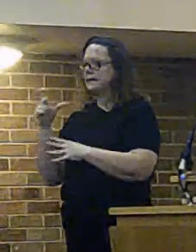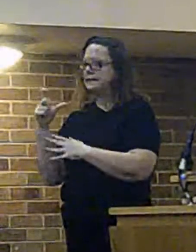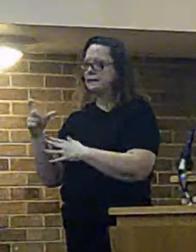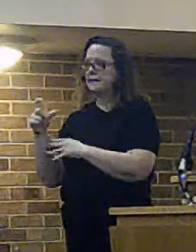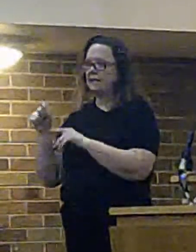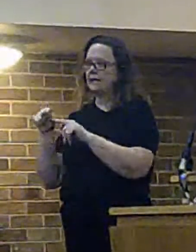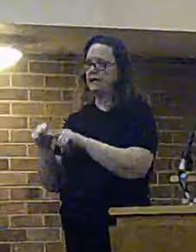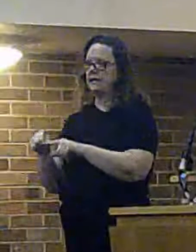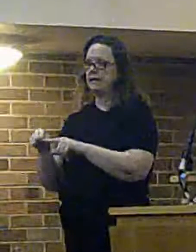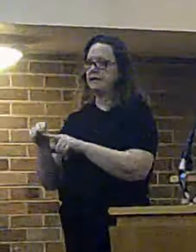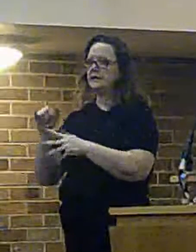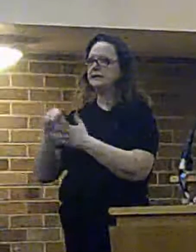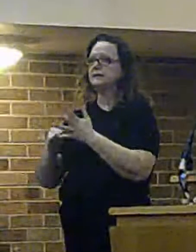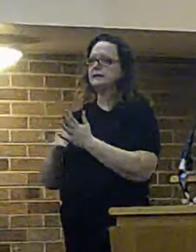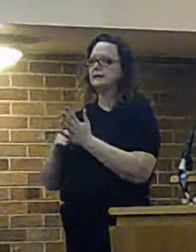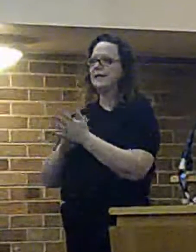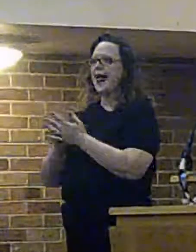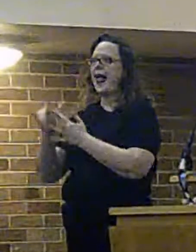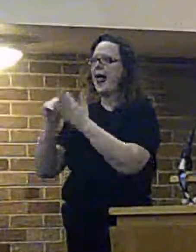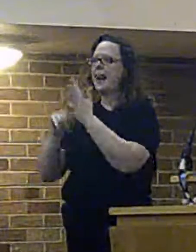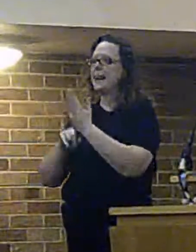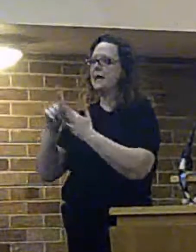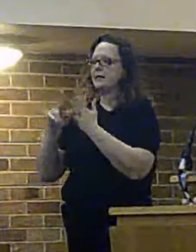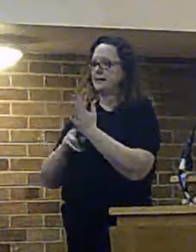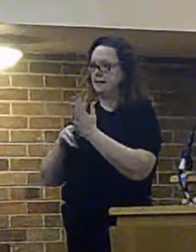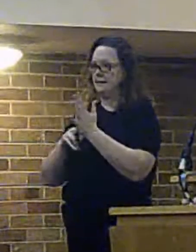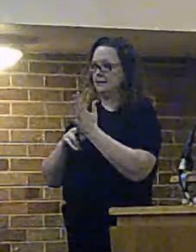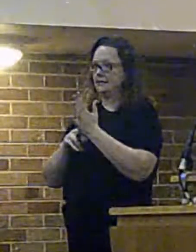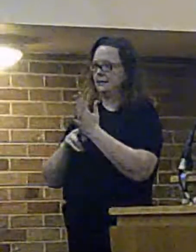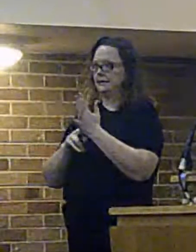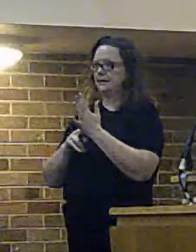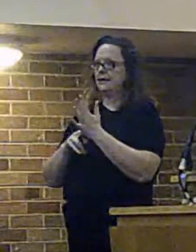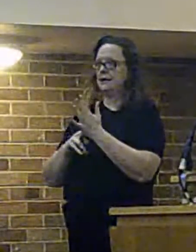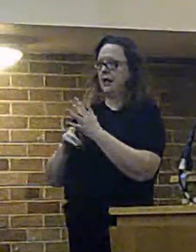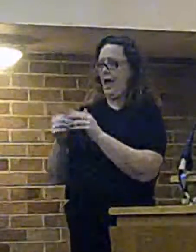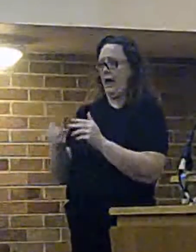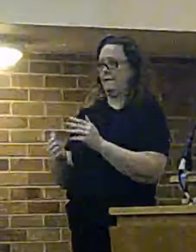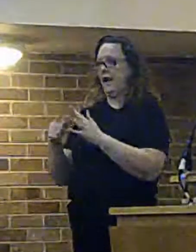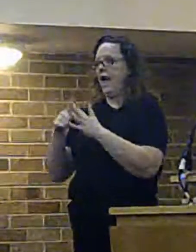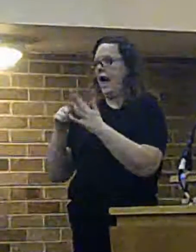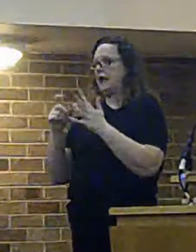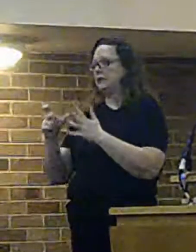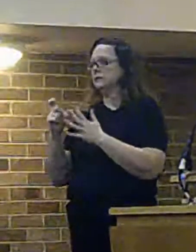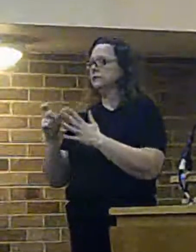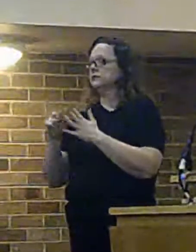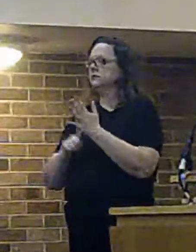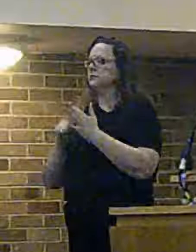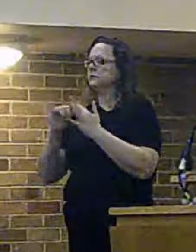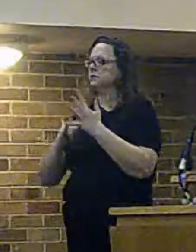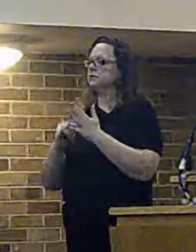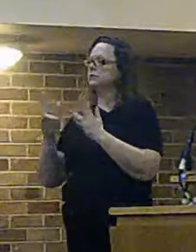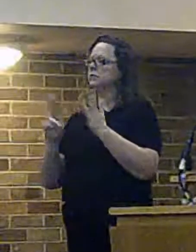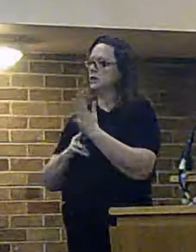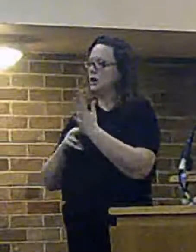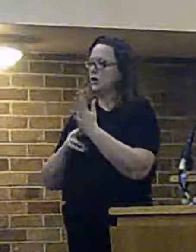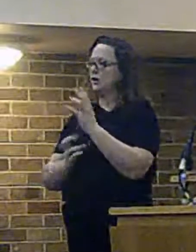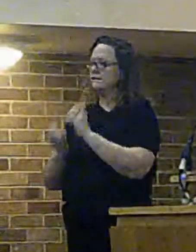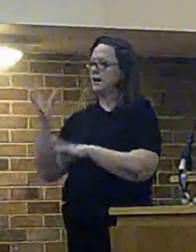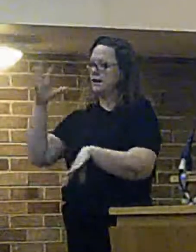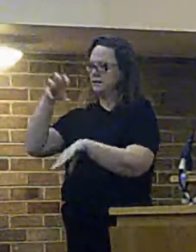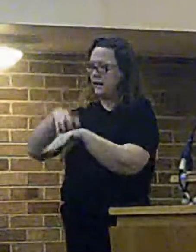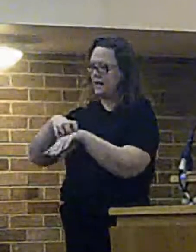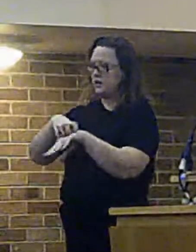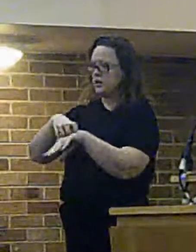and in St Helens, where currently we have Eccleston Fire Station, which is by the old St Helens Rugby League ground on